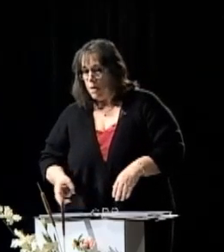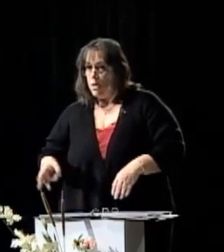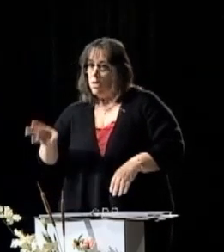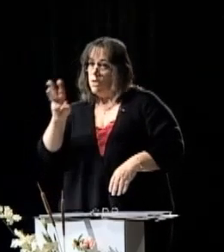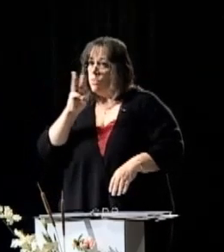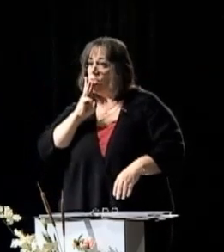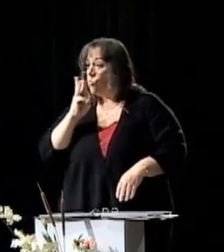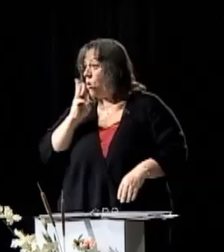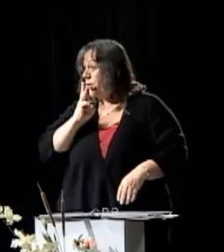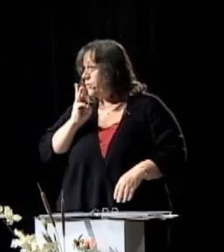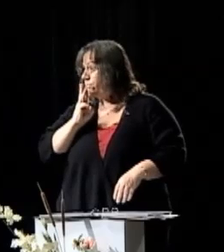We have water.